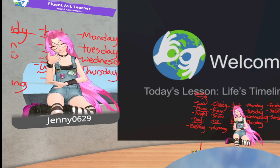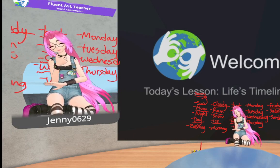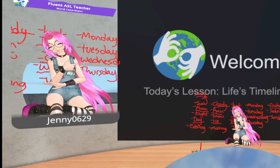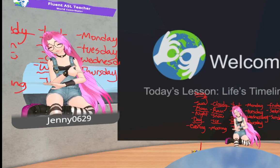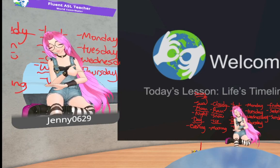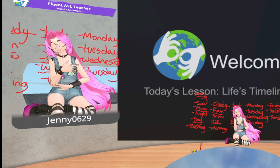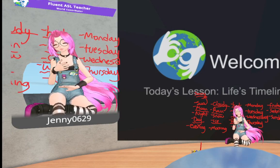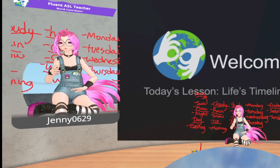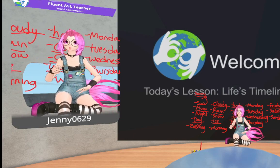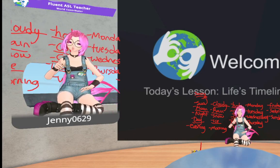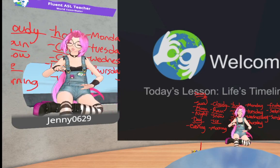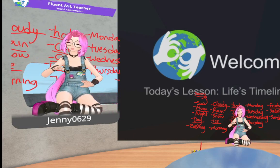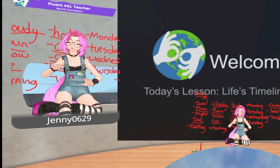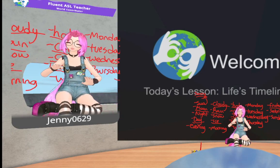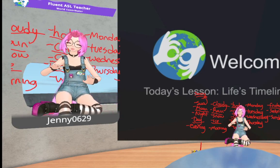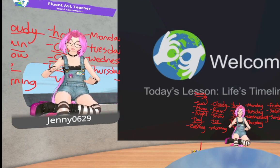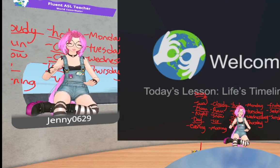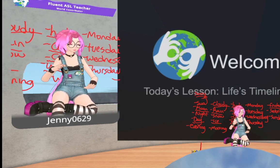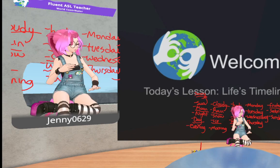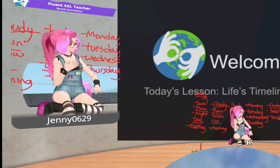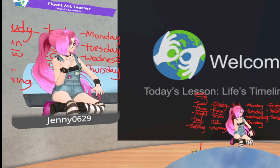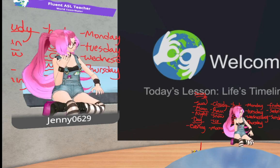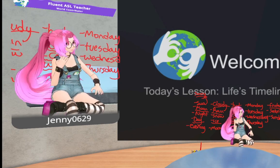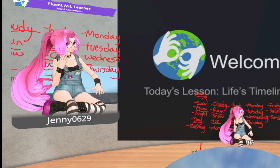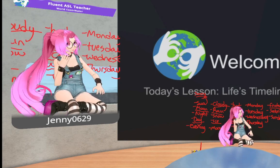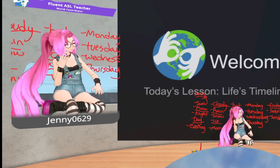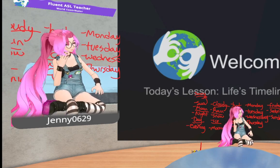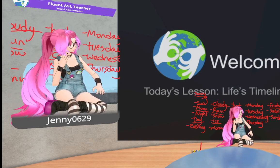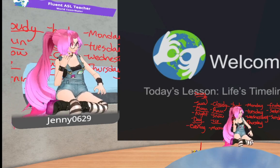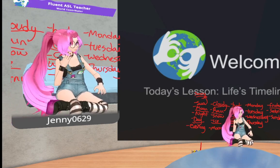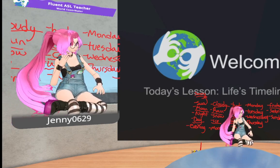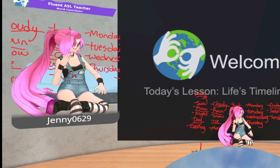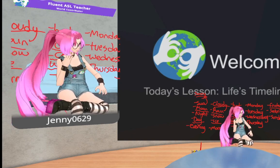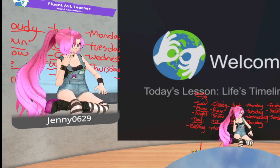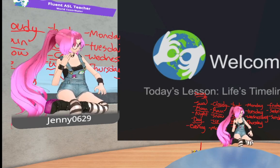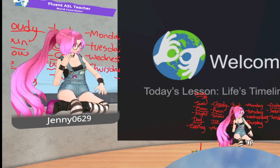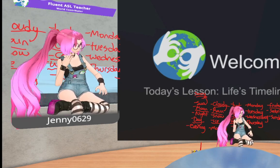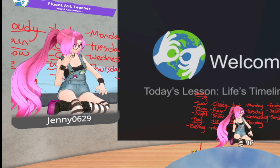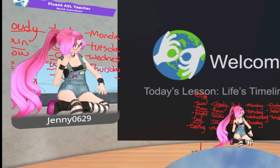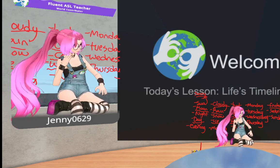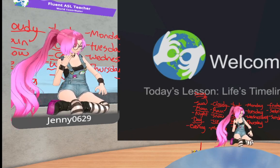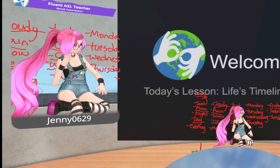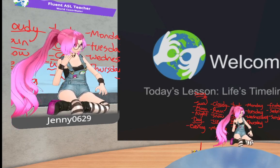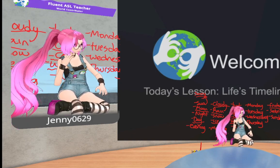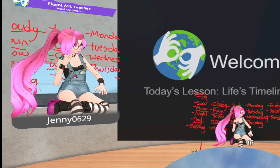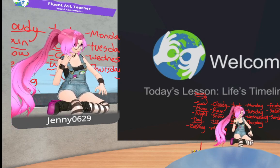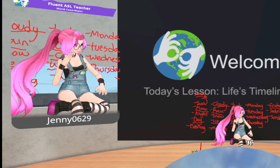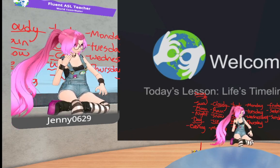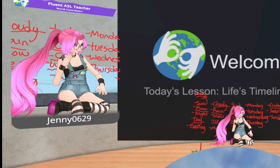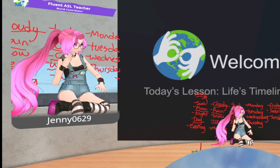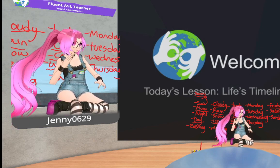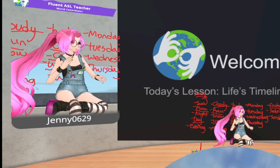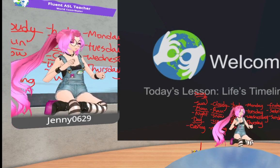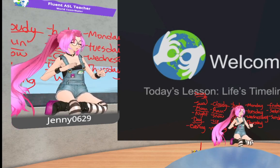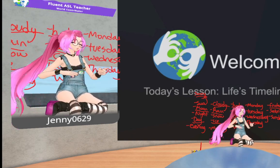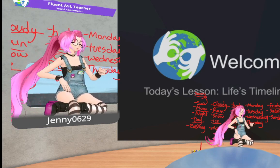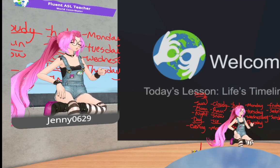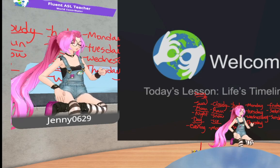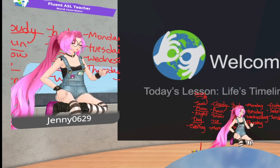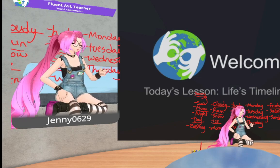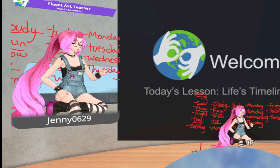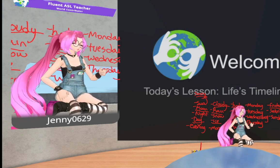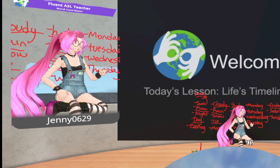Yeah. Yeah, That one I was using an example. I was told it only went up to 9, which is why I heard it called Rule of